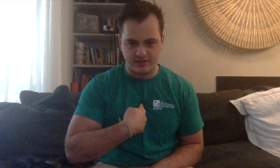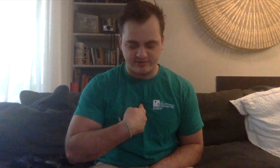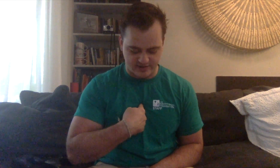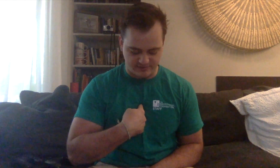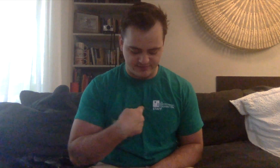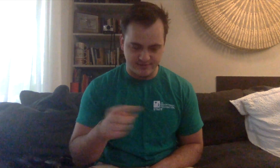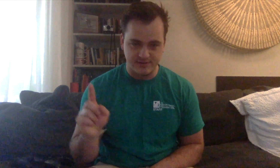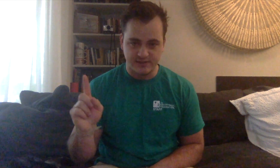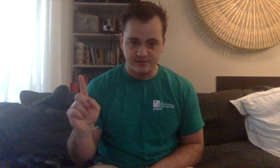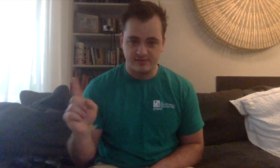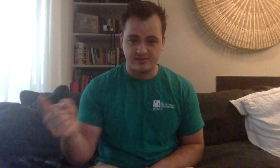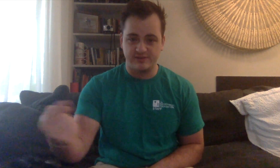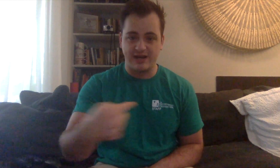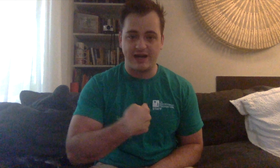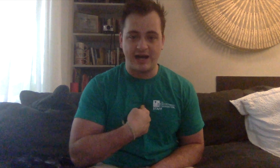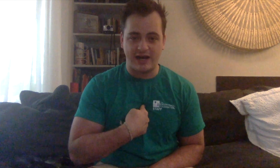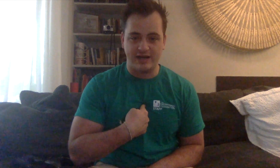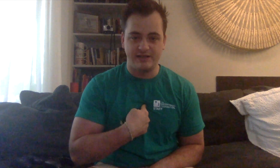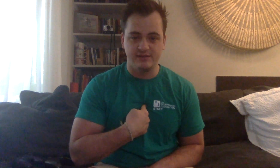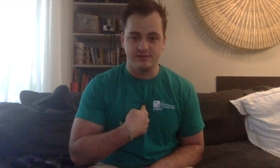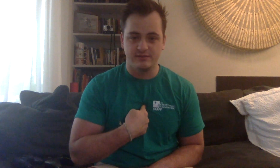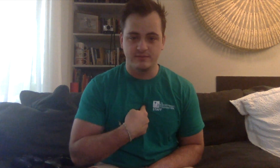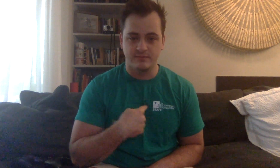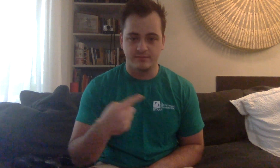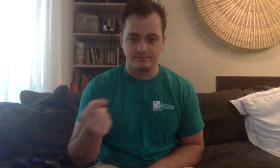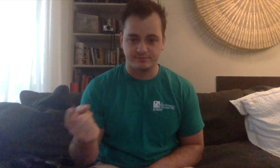yourself. So it's I.